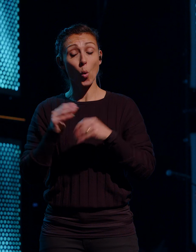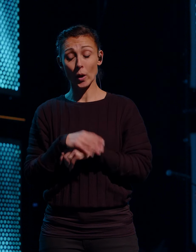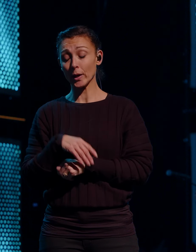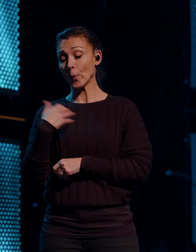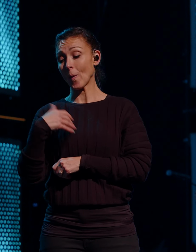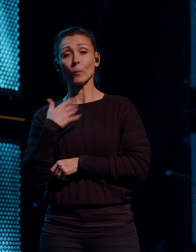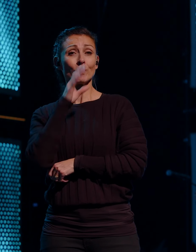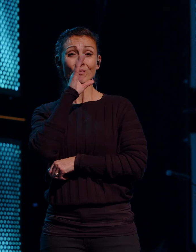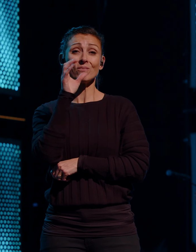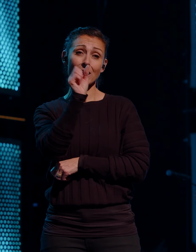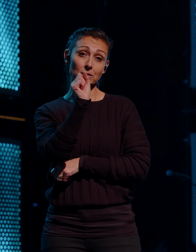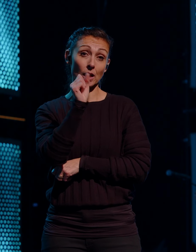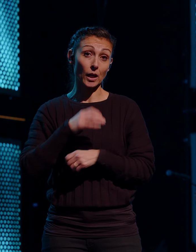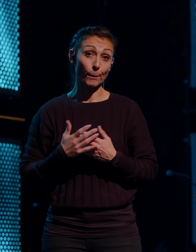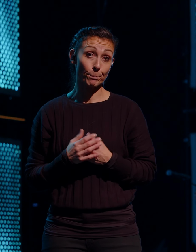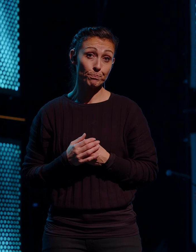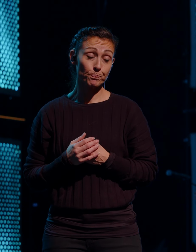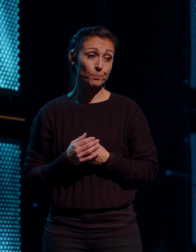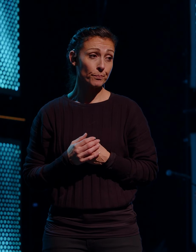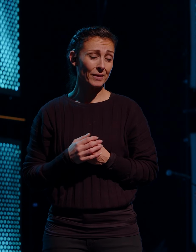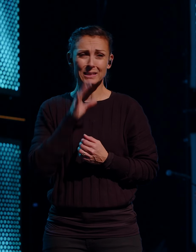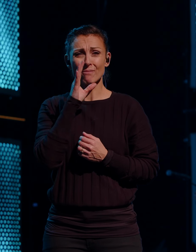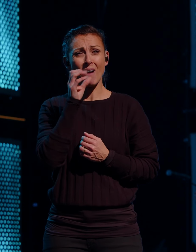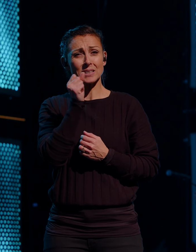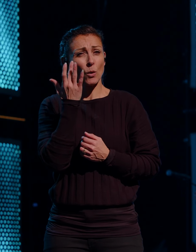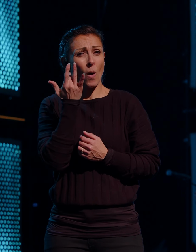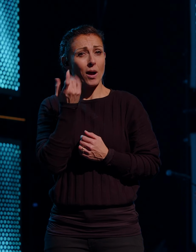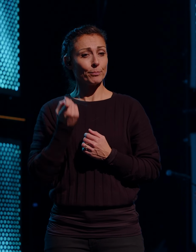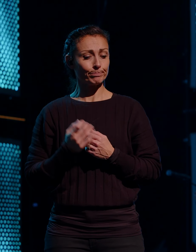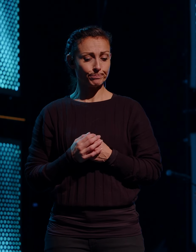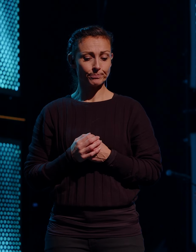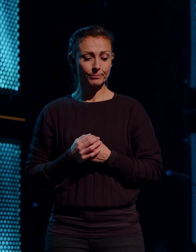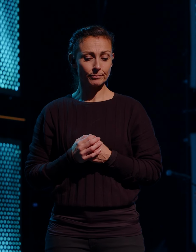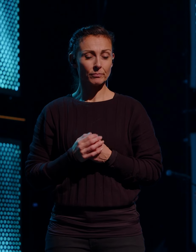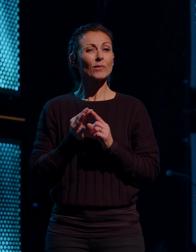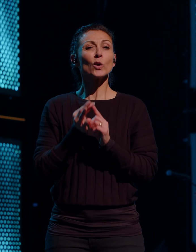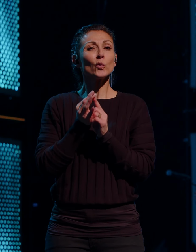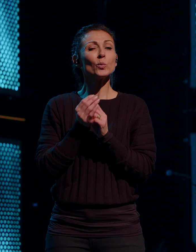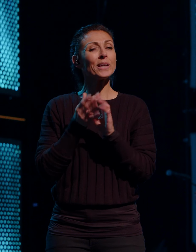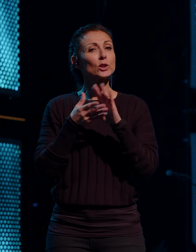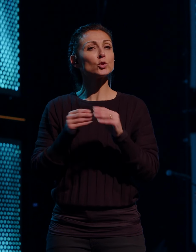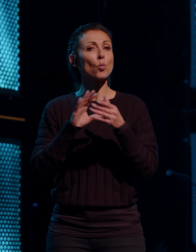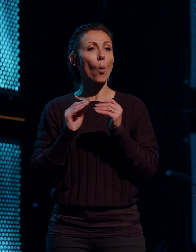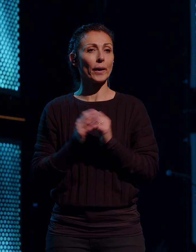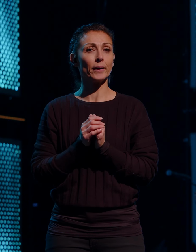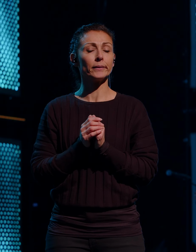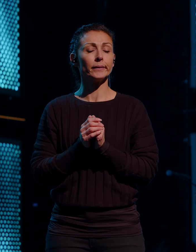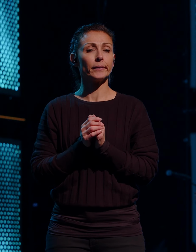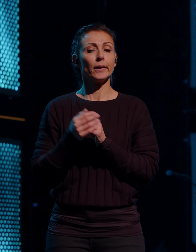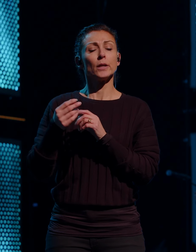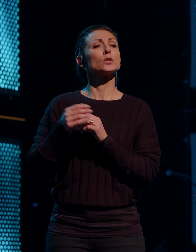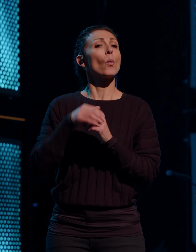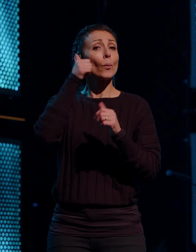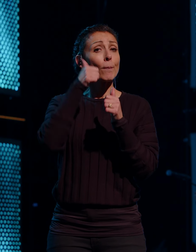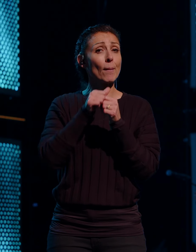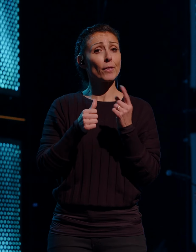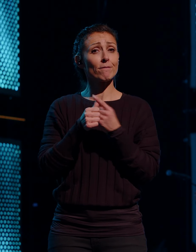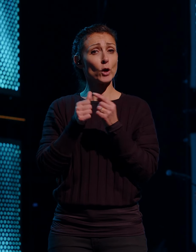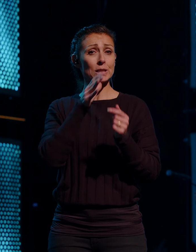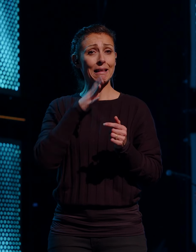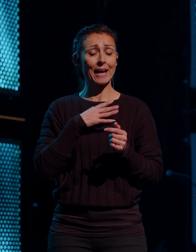to me. I also think it's fascinating because it's another unique story. You have Lydia, who's high class.